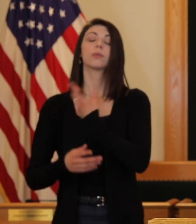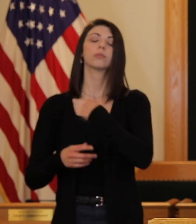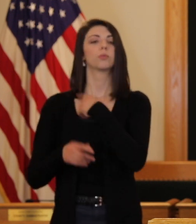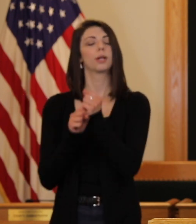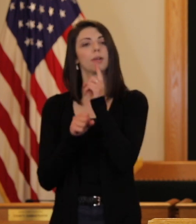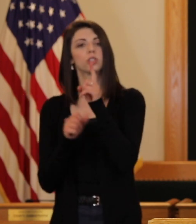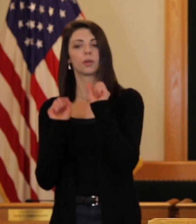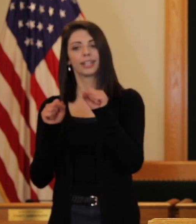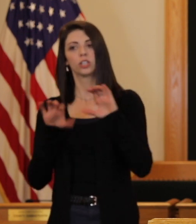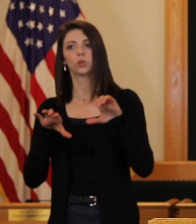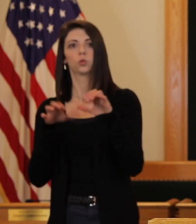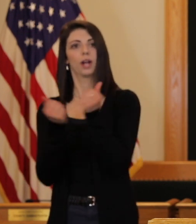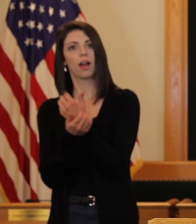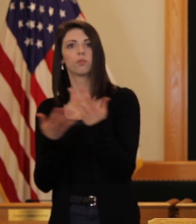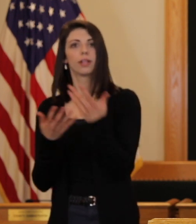well together.